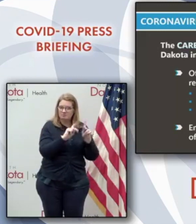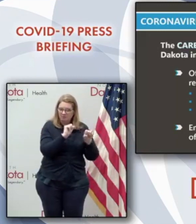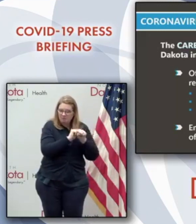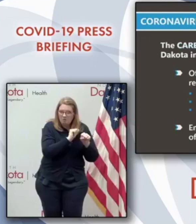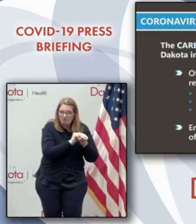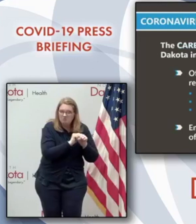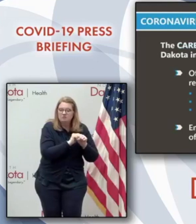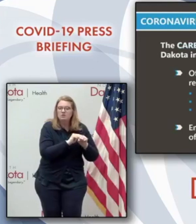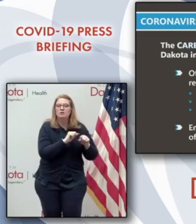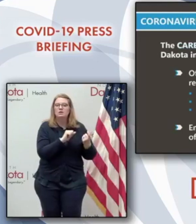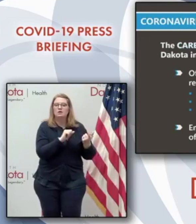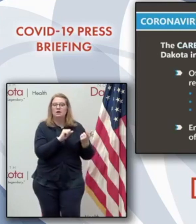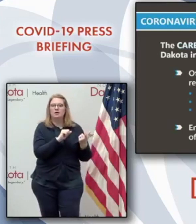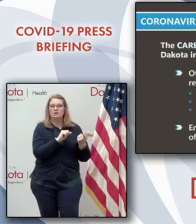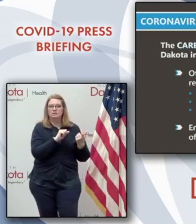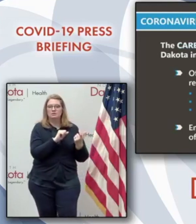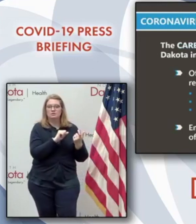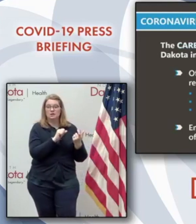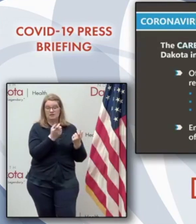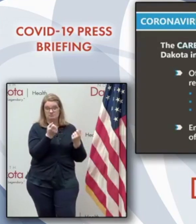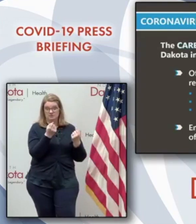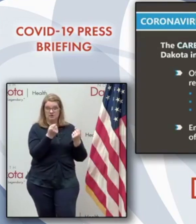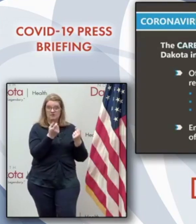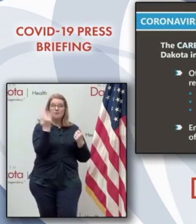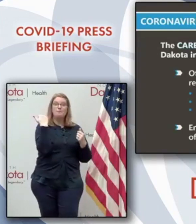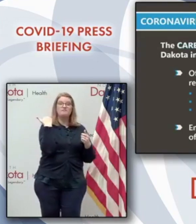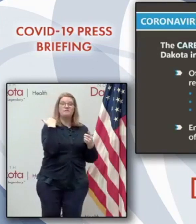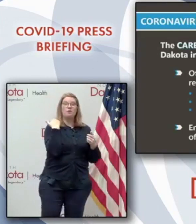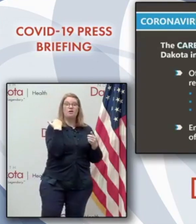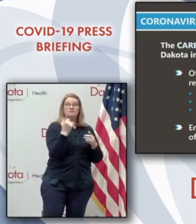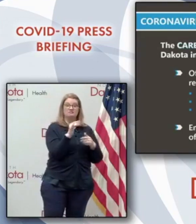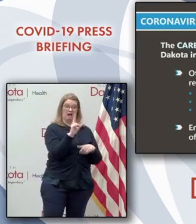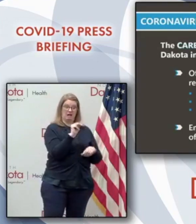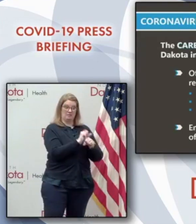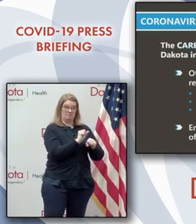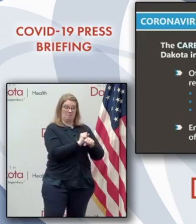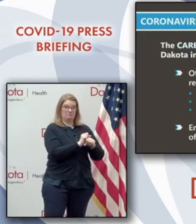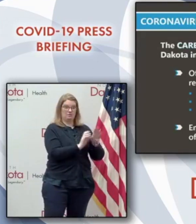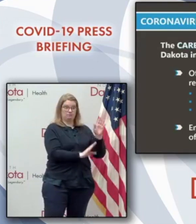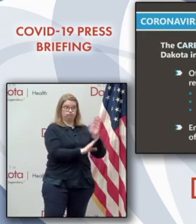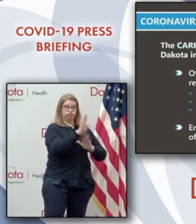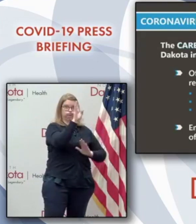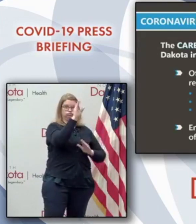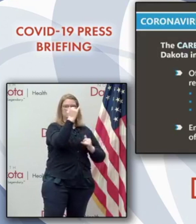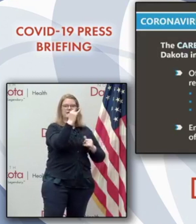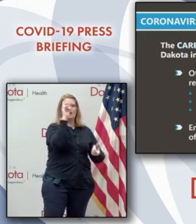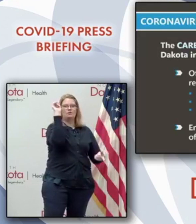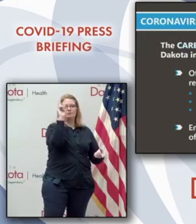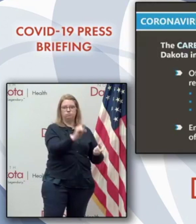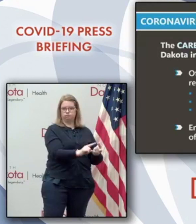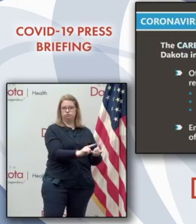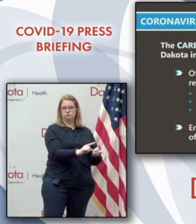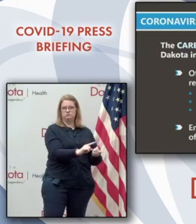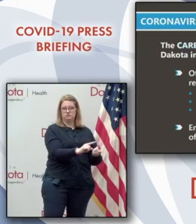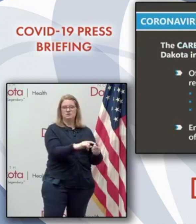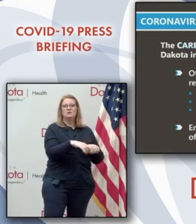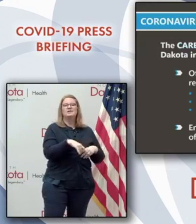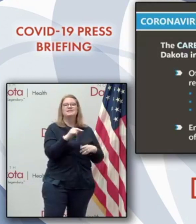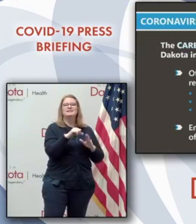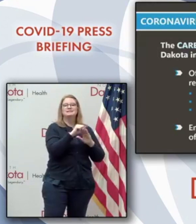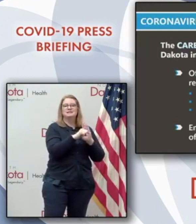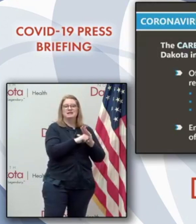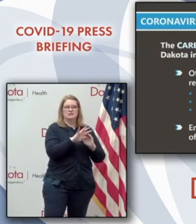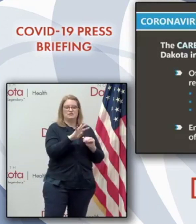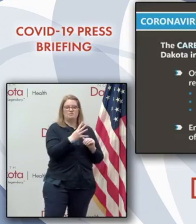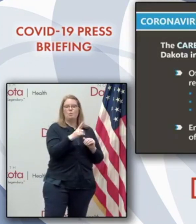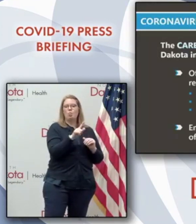a record number of people come off the unemployment rolls, and it was announced yesterday that we, as a state, have the 4th